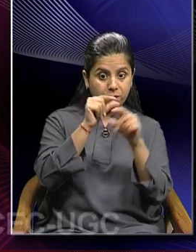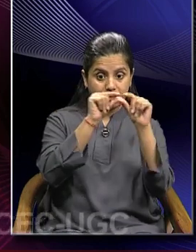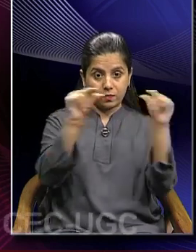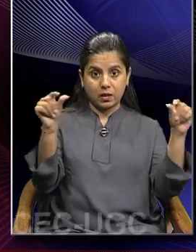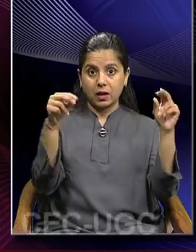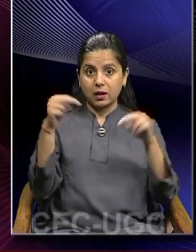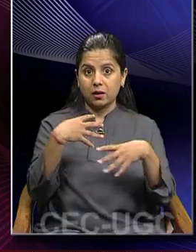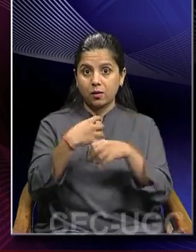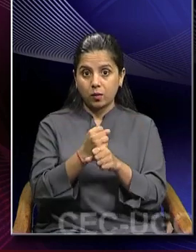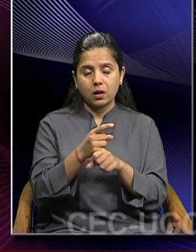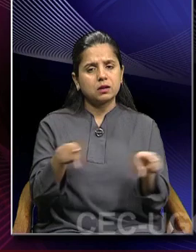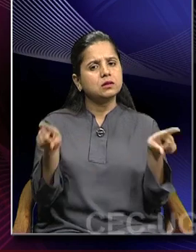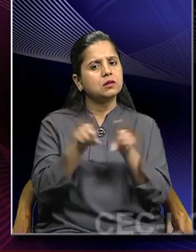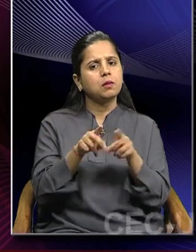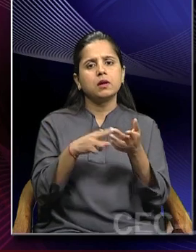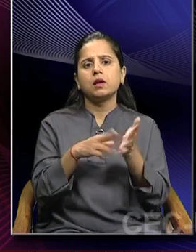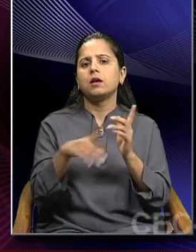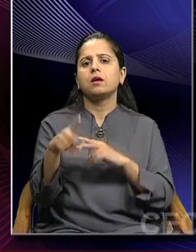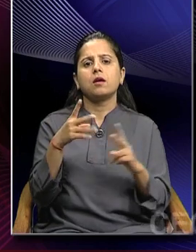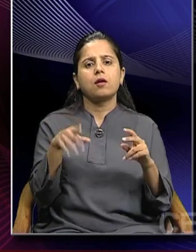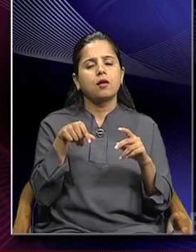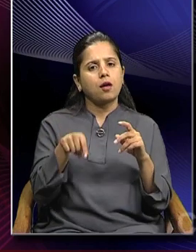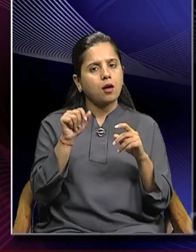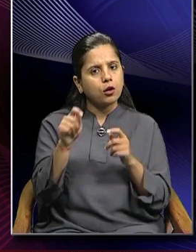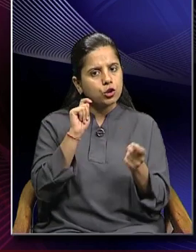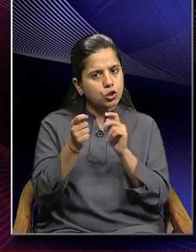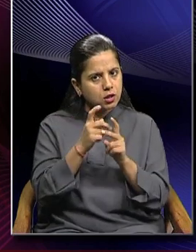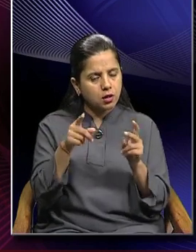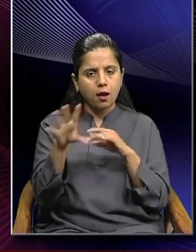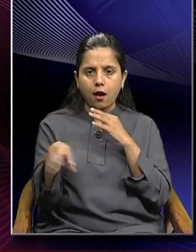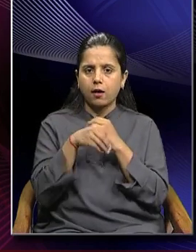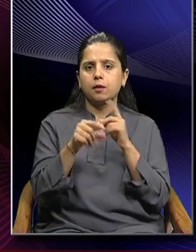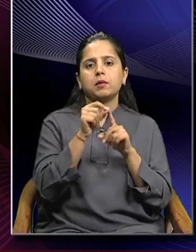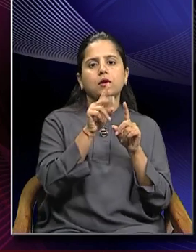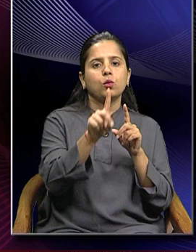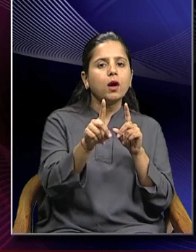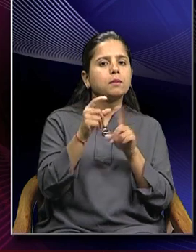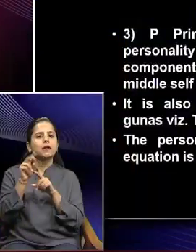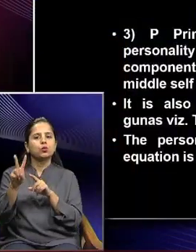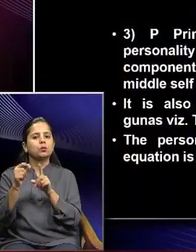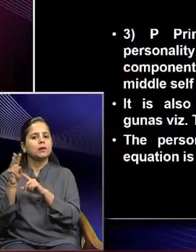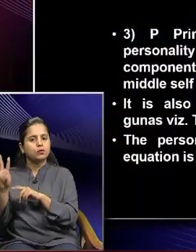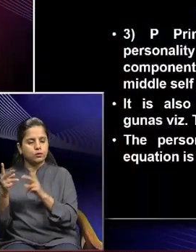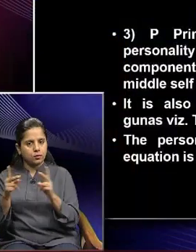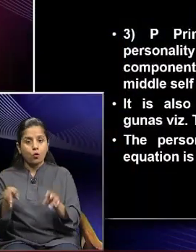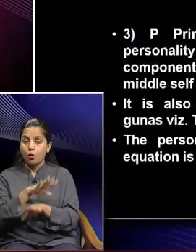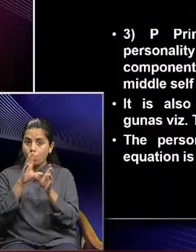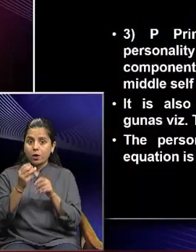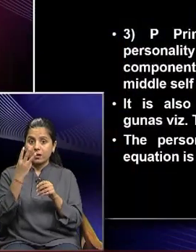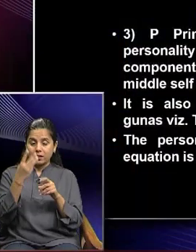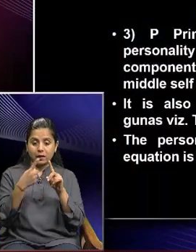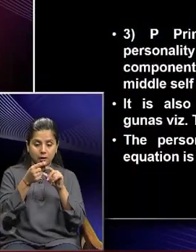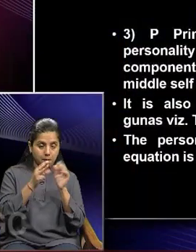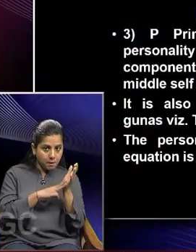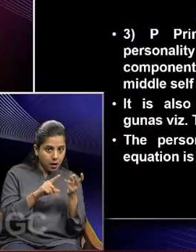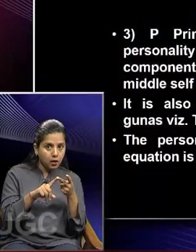it is having the same nature of additive, it is being added P1, P2 and P3. So all three, tamas,